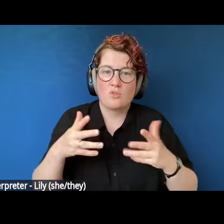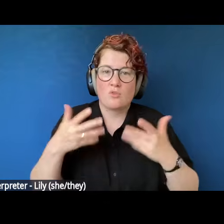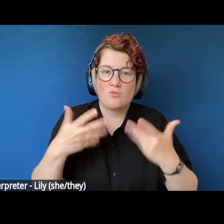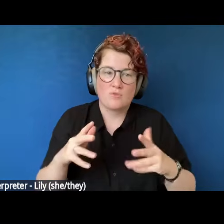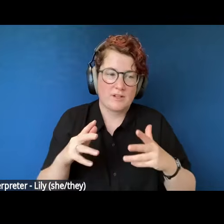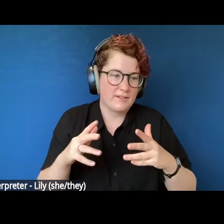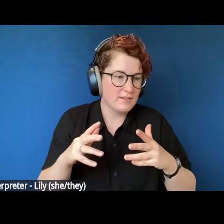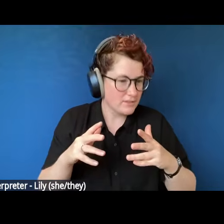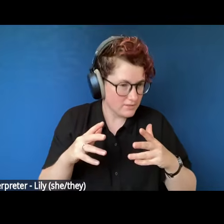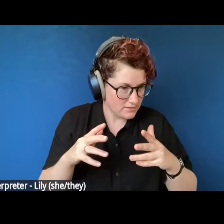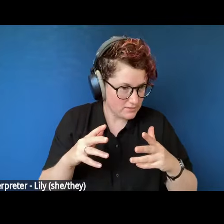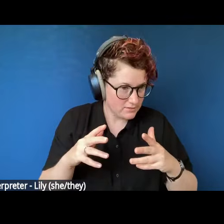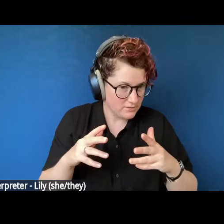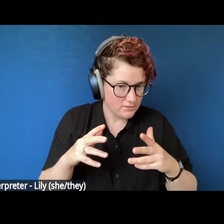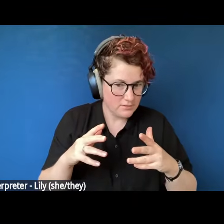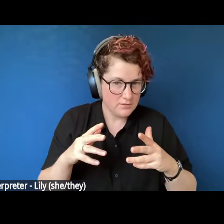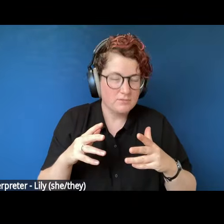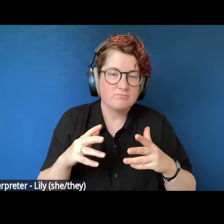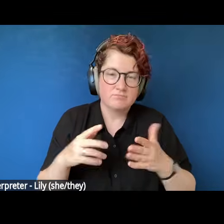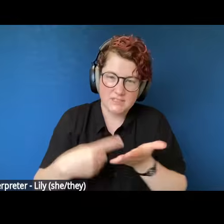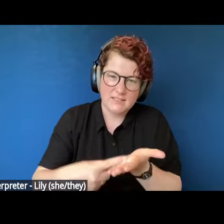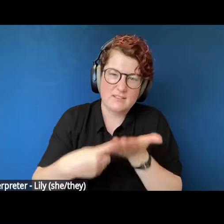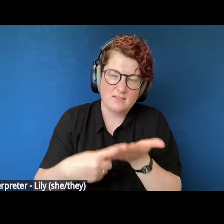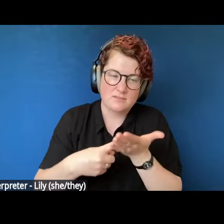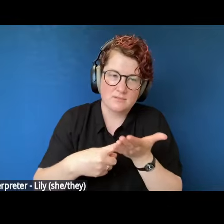item earlier in our agenda.